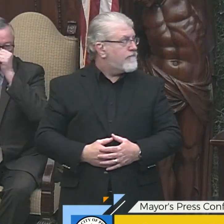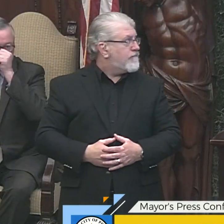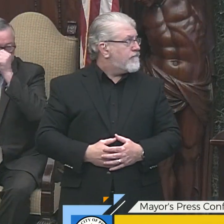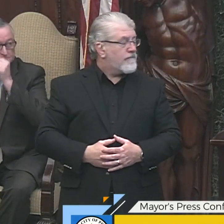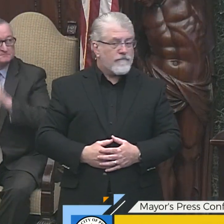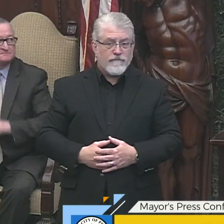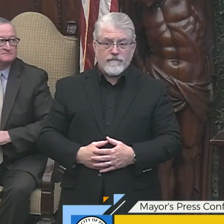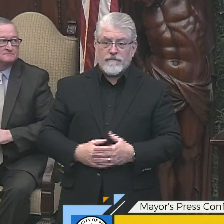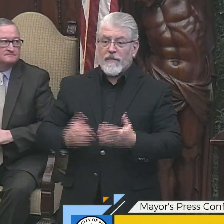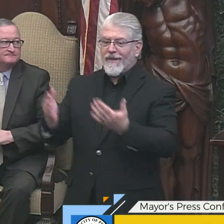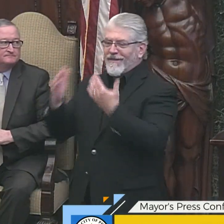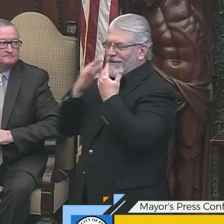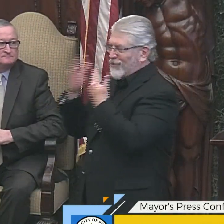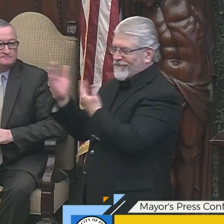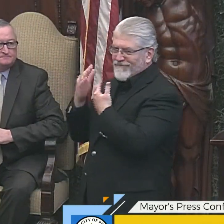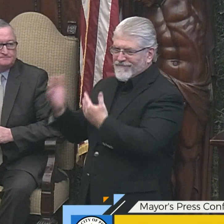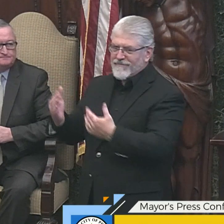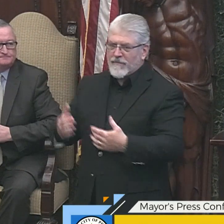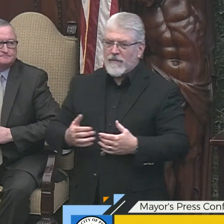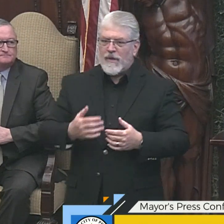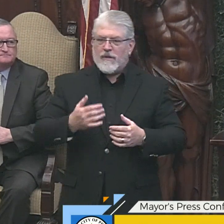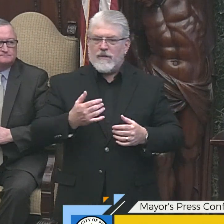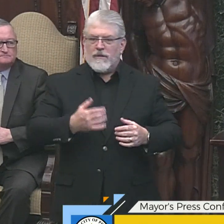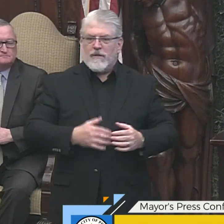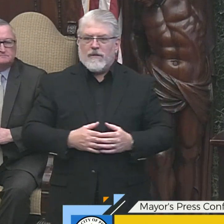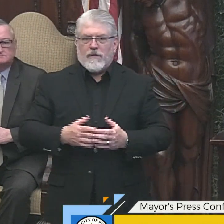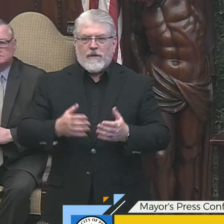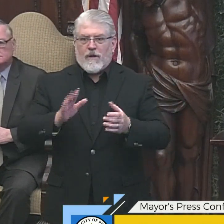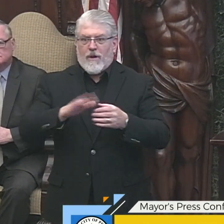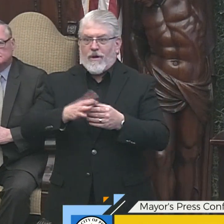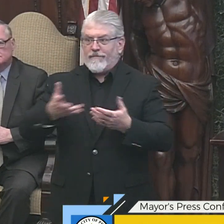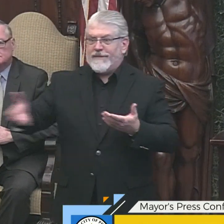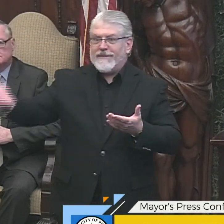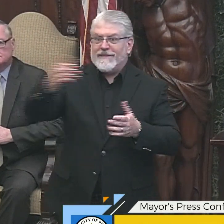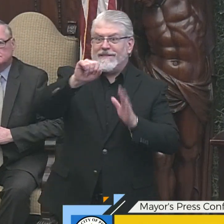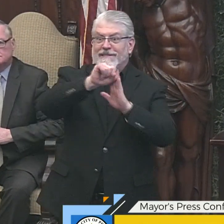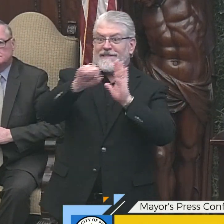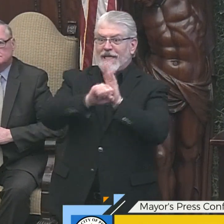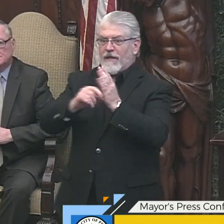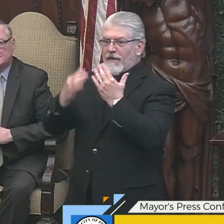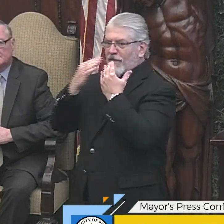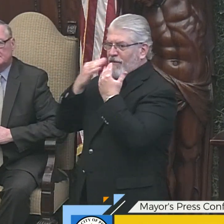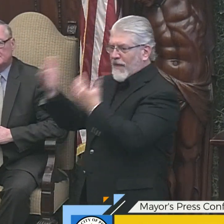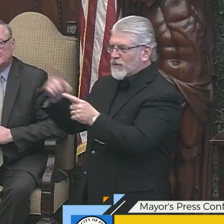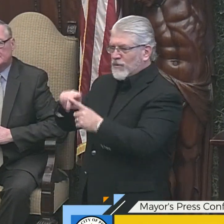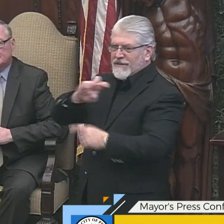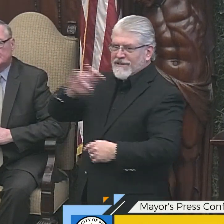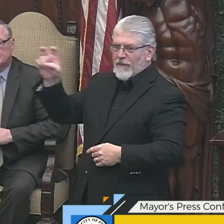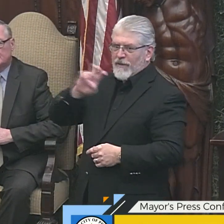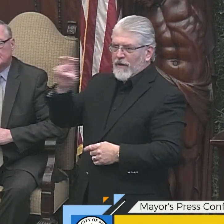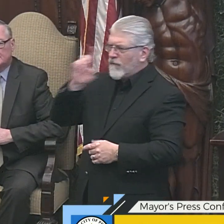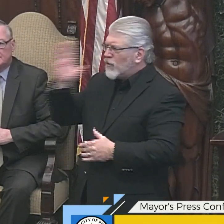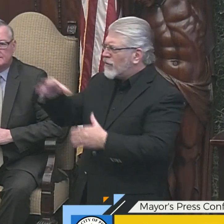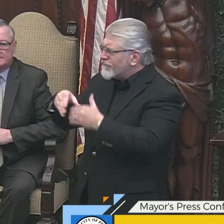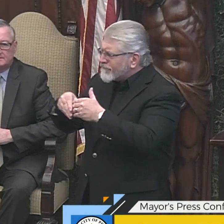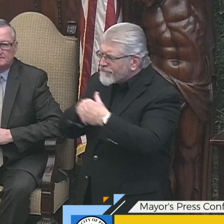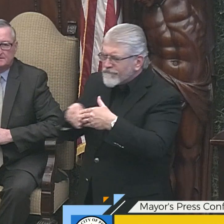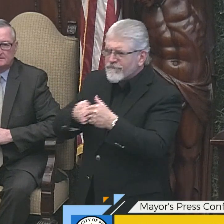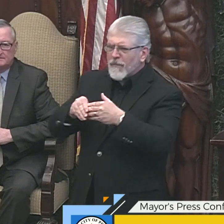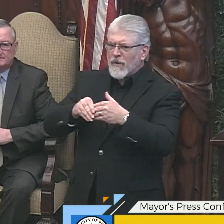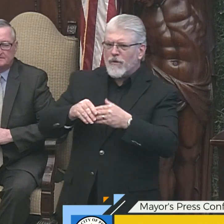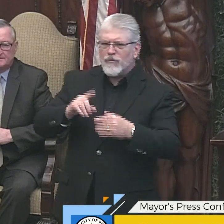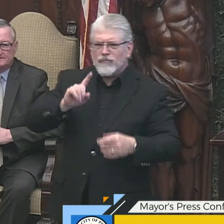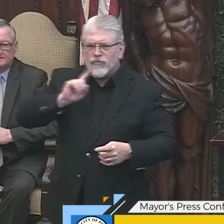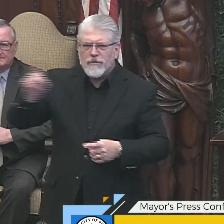Thanks, Scott. And just on behalf of the rest of the city, we appreciate SEPTA's leadership on these issues. You really are the lifeblood to make sure